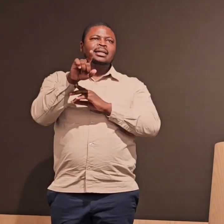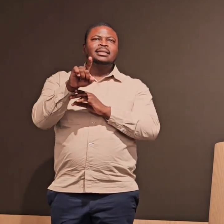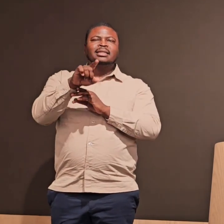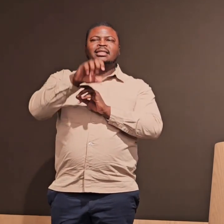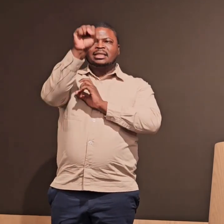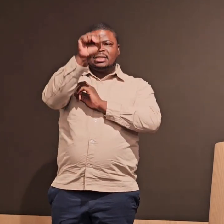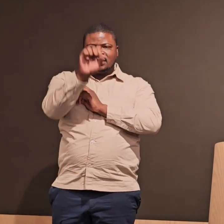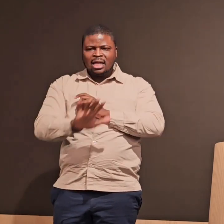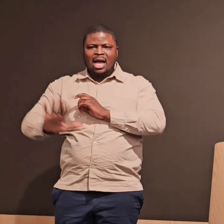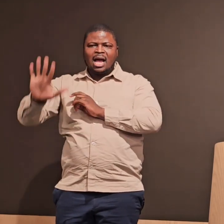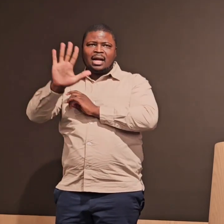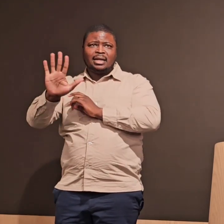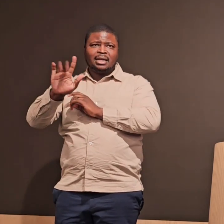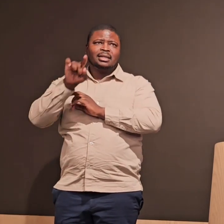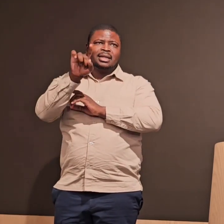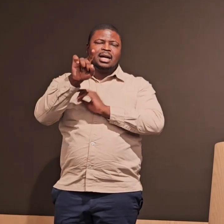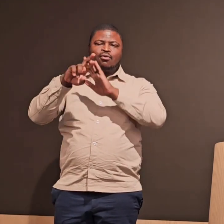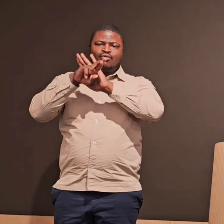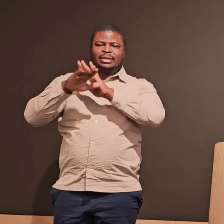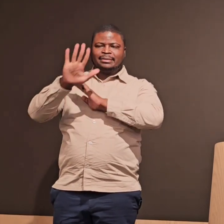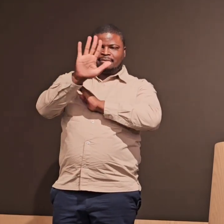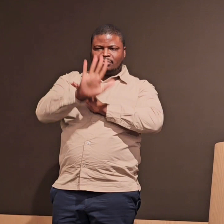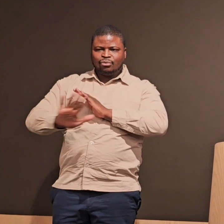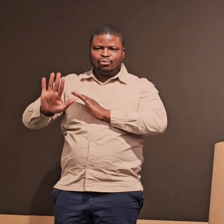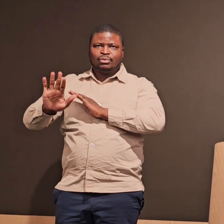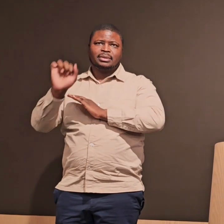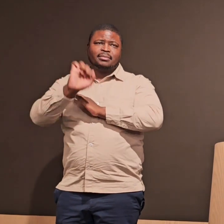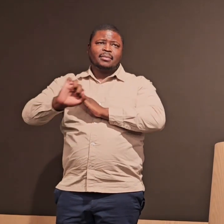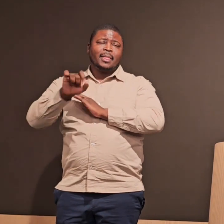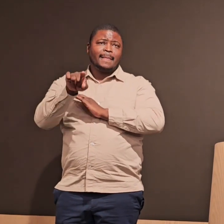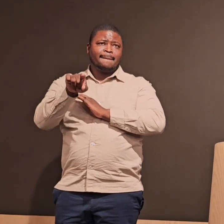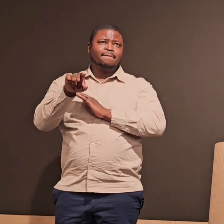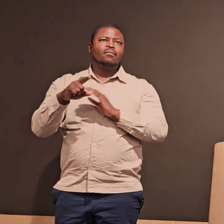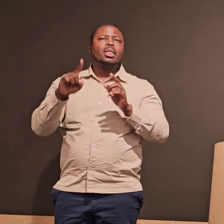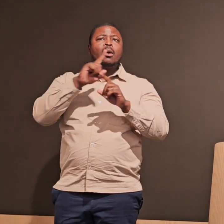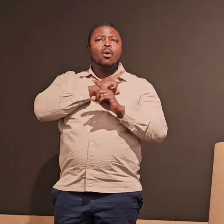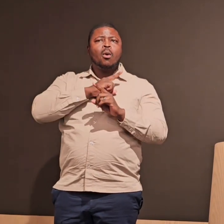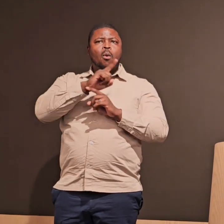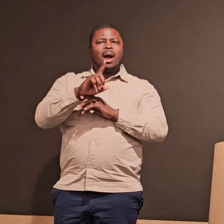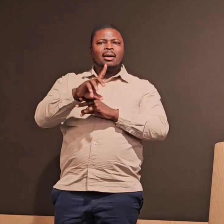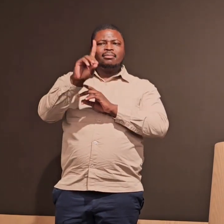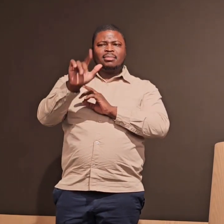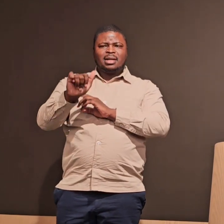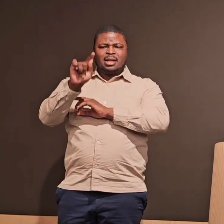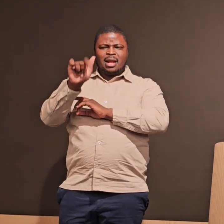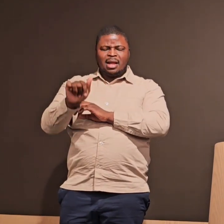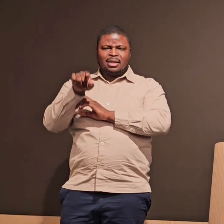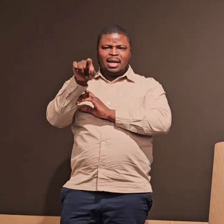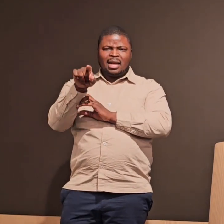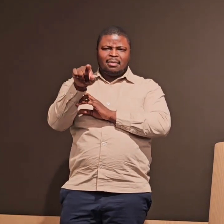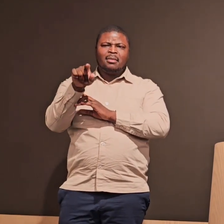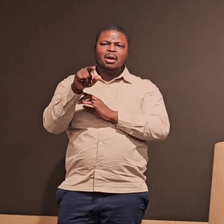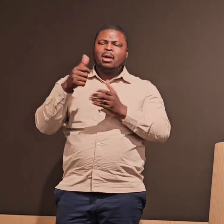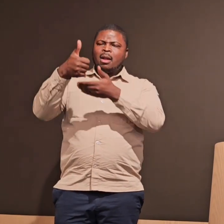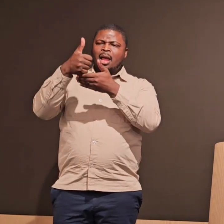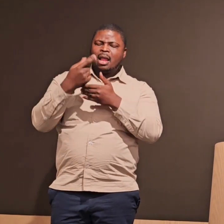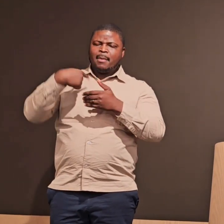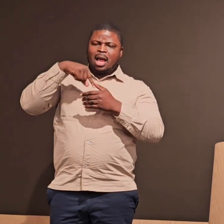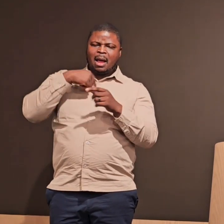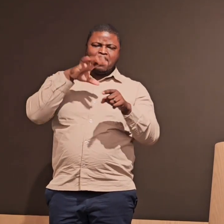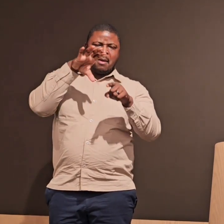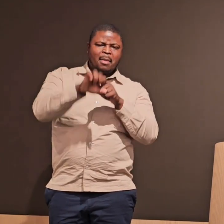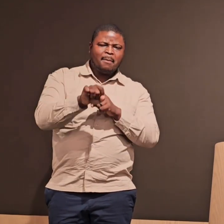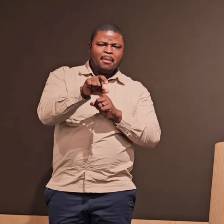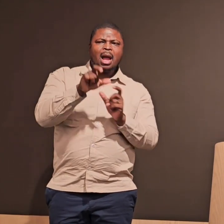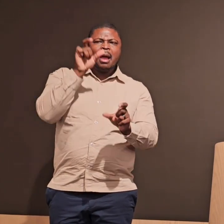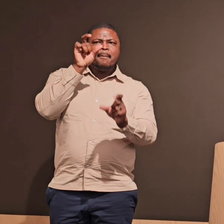the food security continuum actually measures a set of indicators to determine numbers of people that are